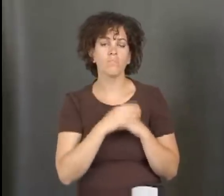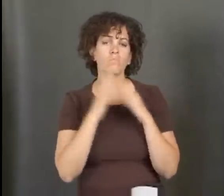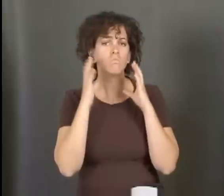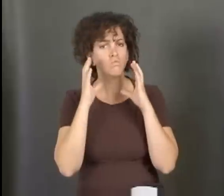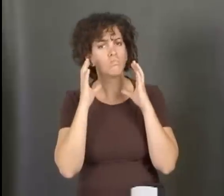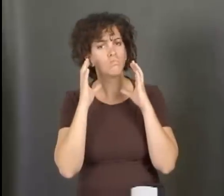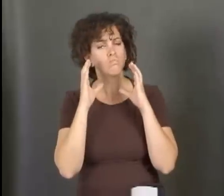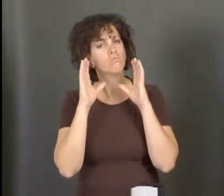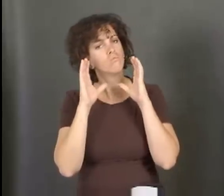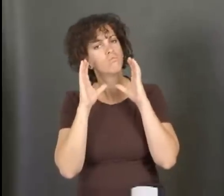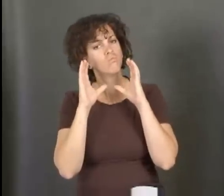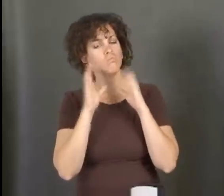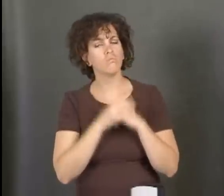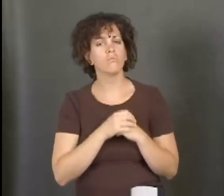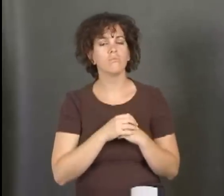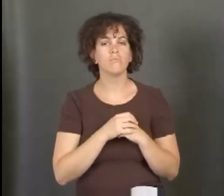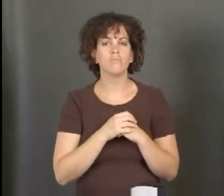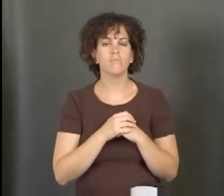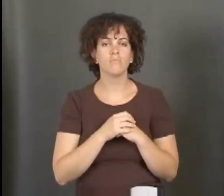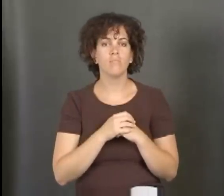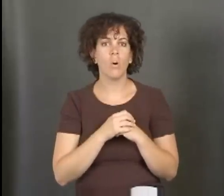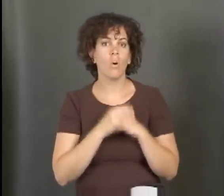Round face. Or chubby face.